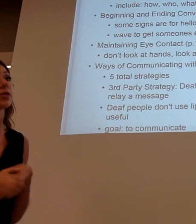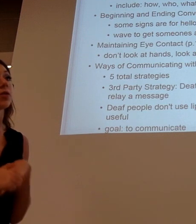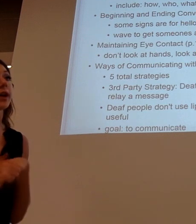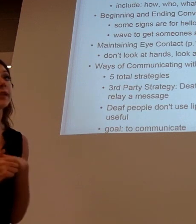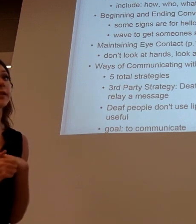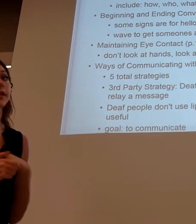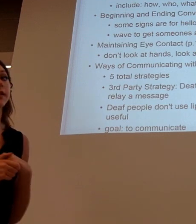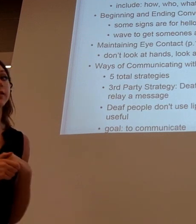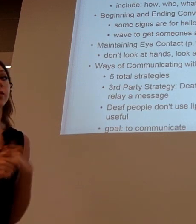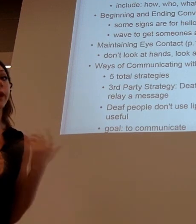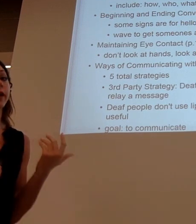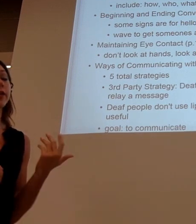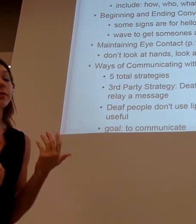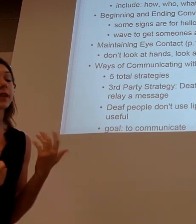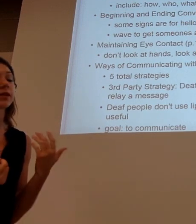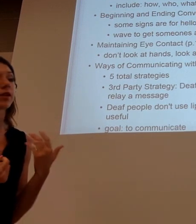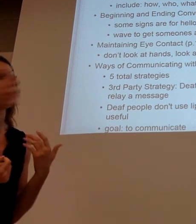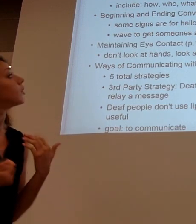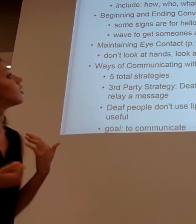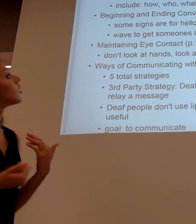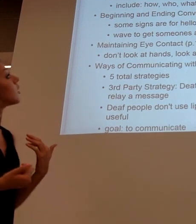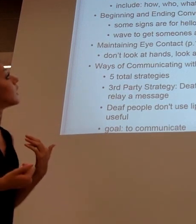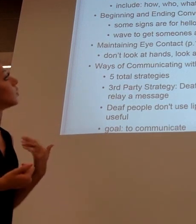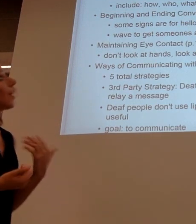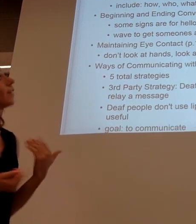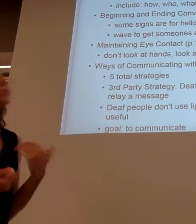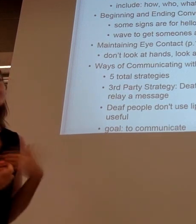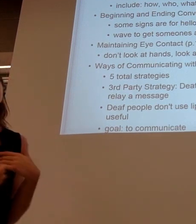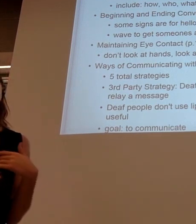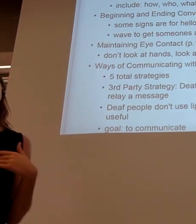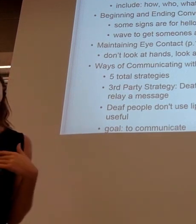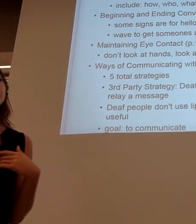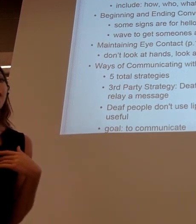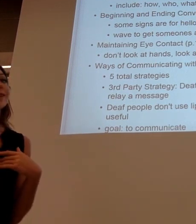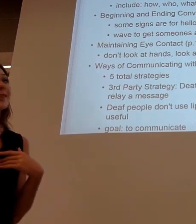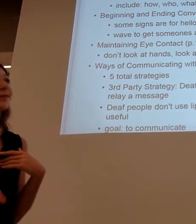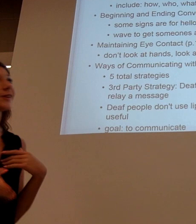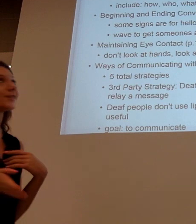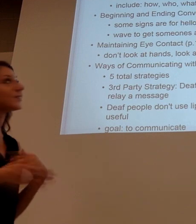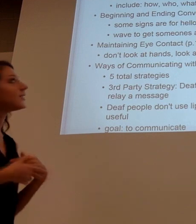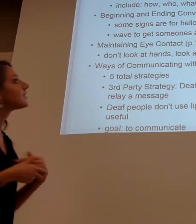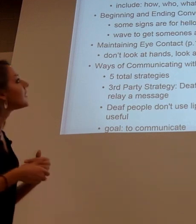know why he didn't include where and when. These are also WH questions.